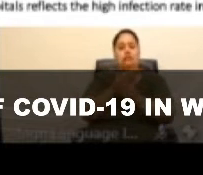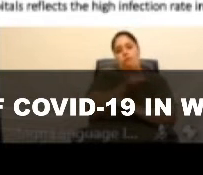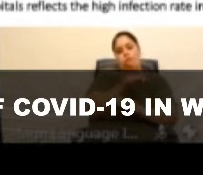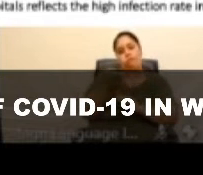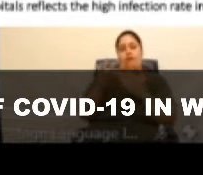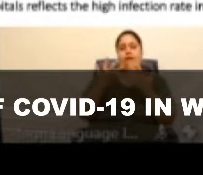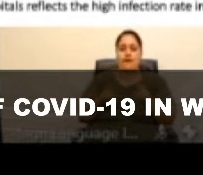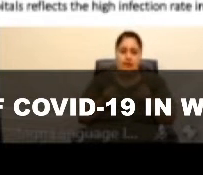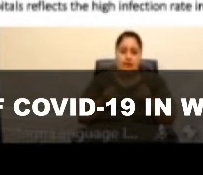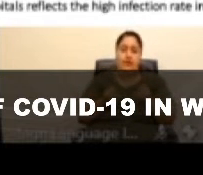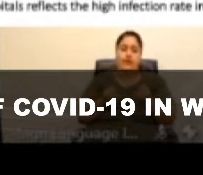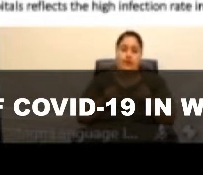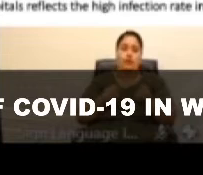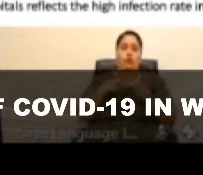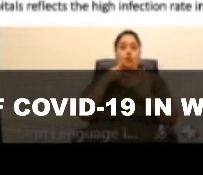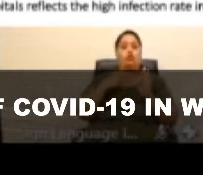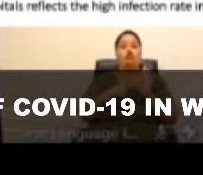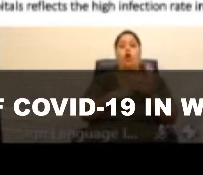last